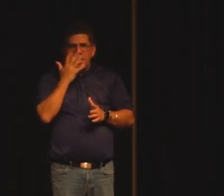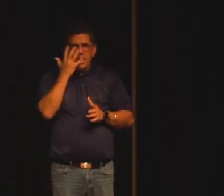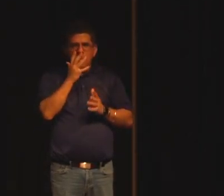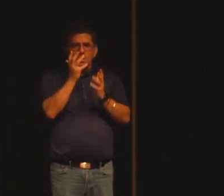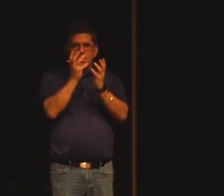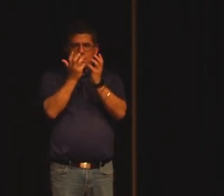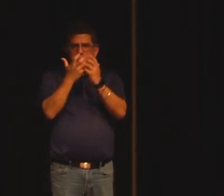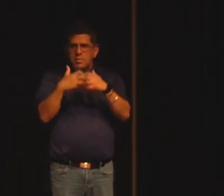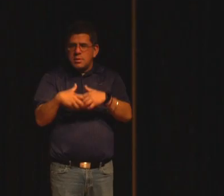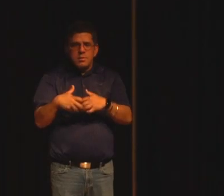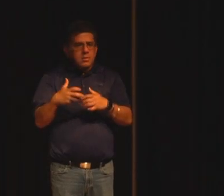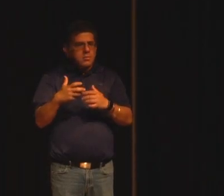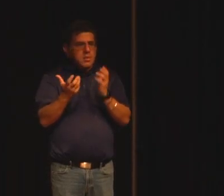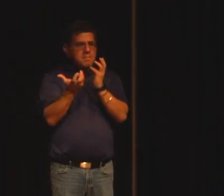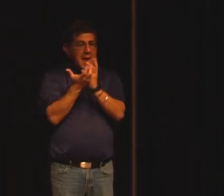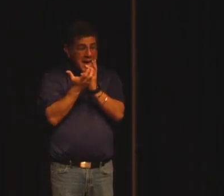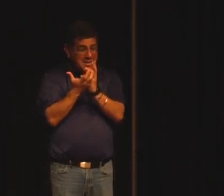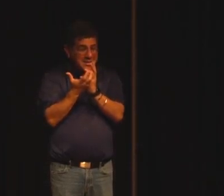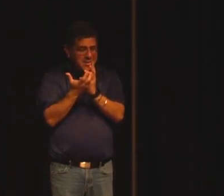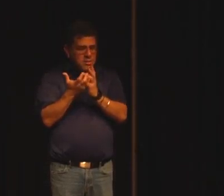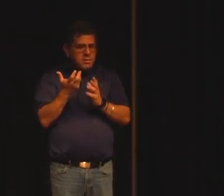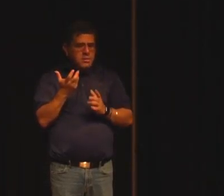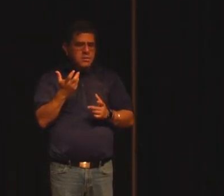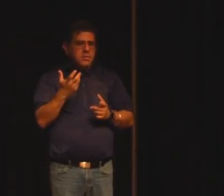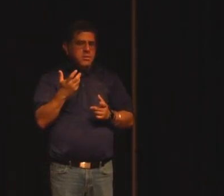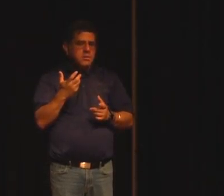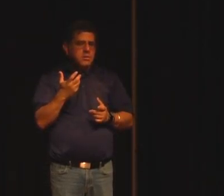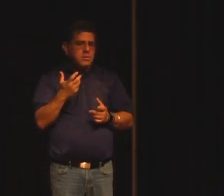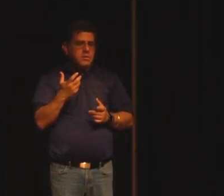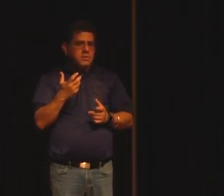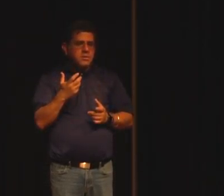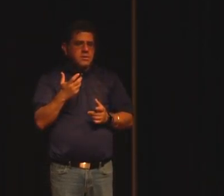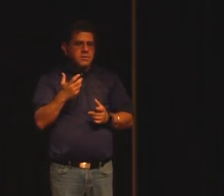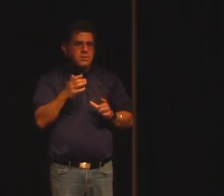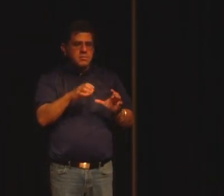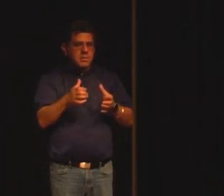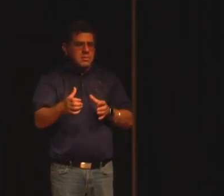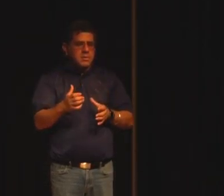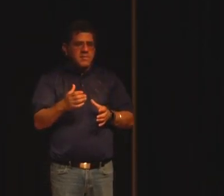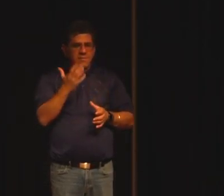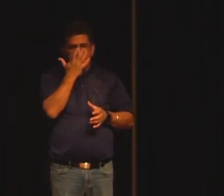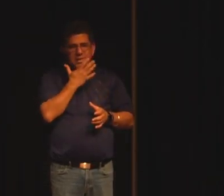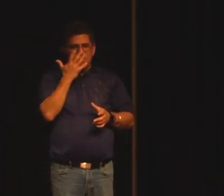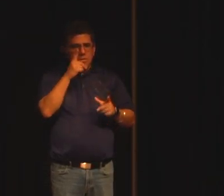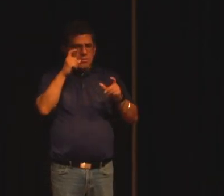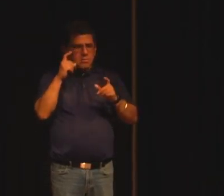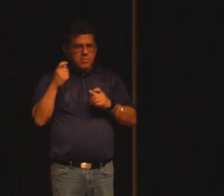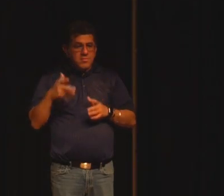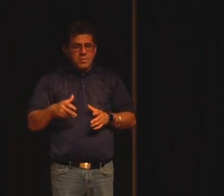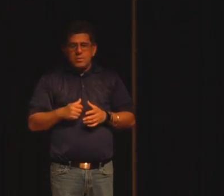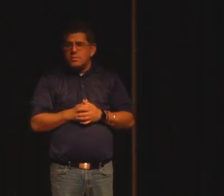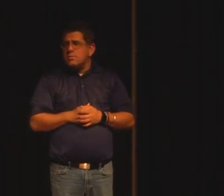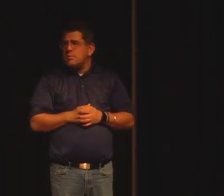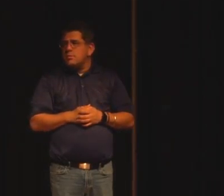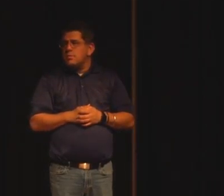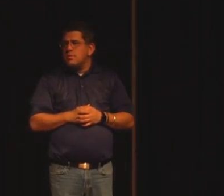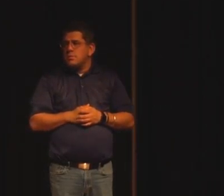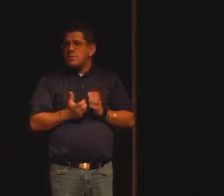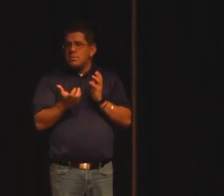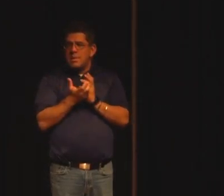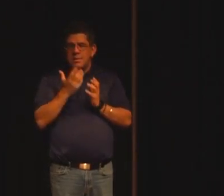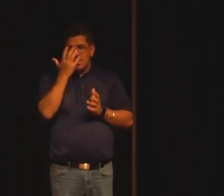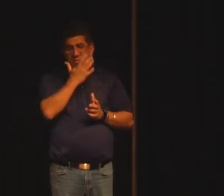made of, and how well it matches to a batch of faces that we've previously taken pictures of. So the matching